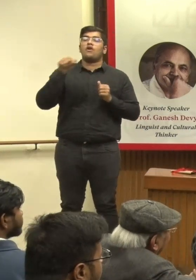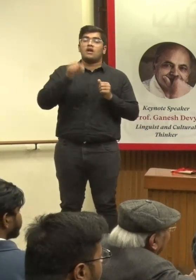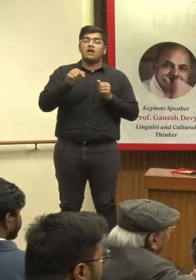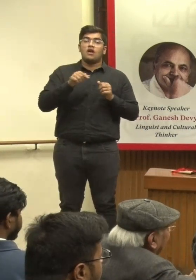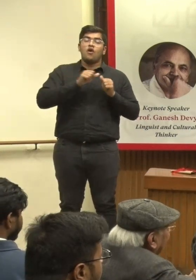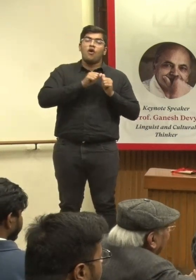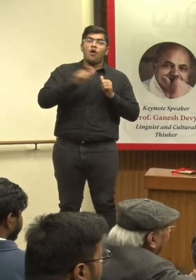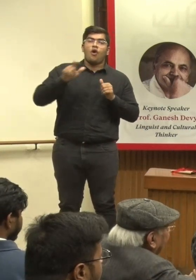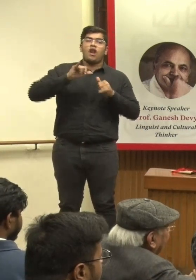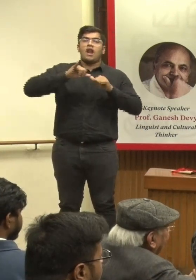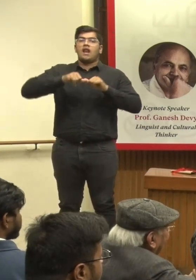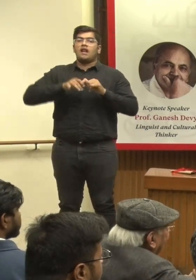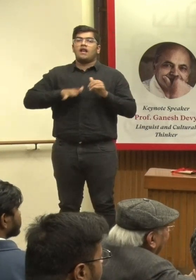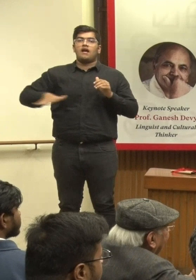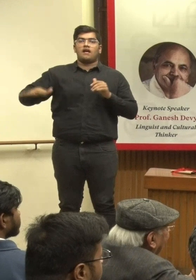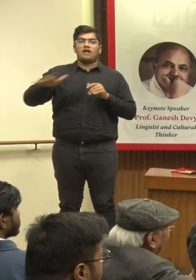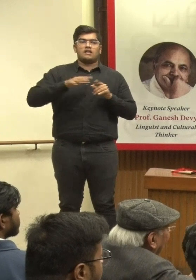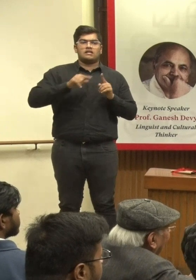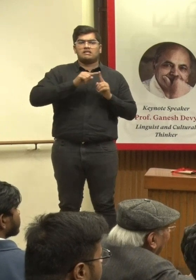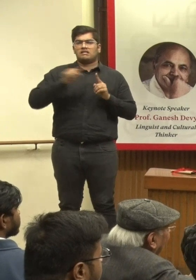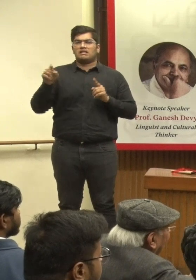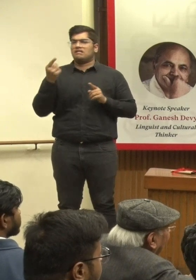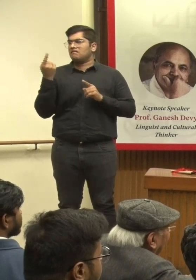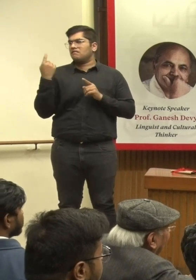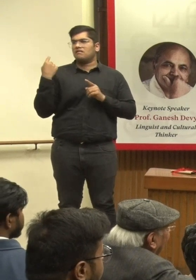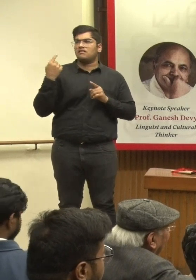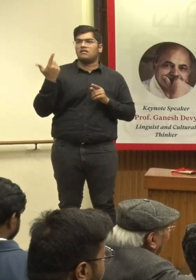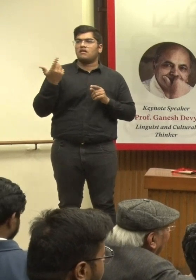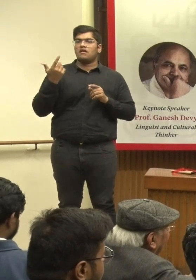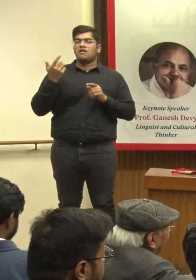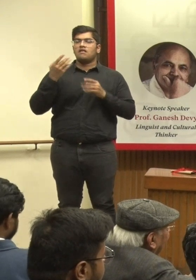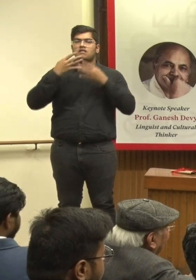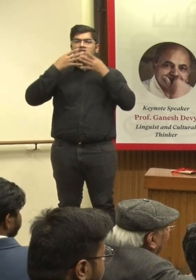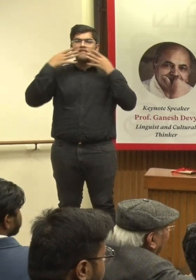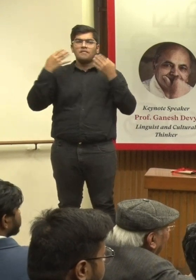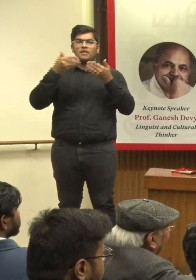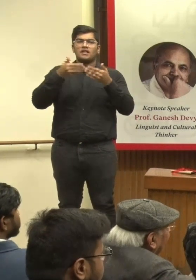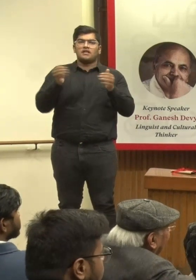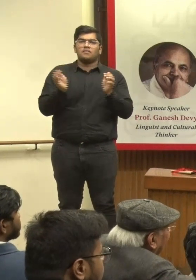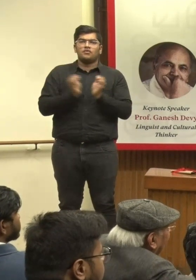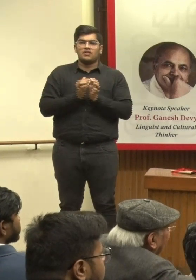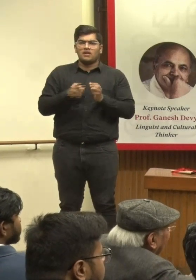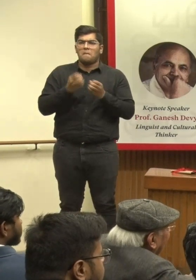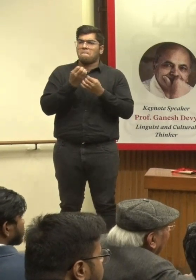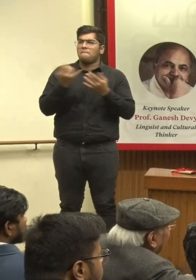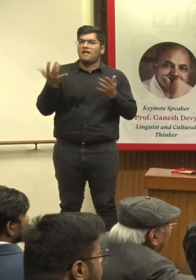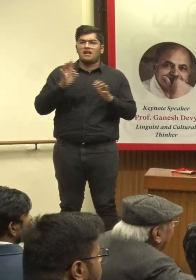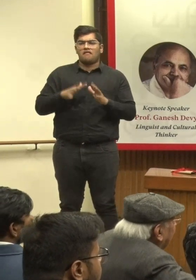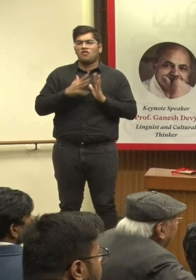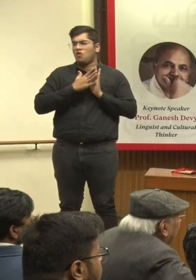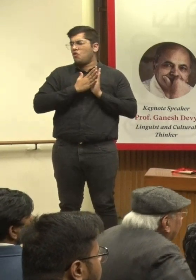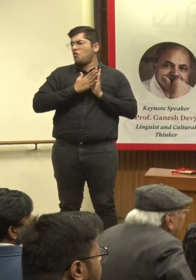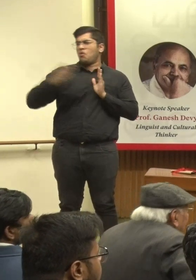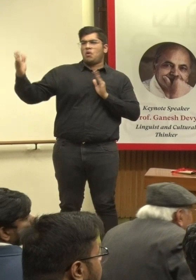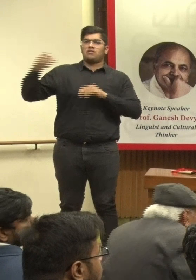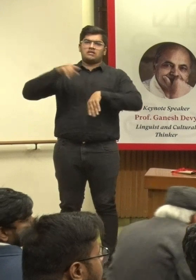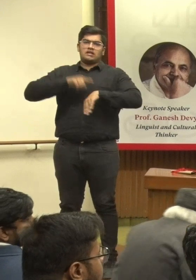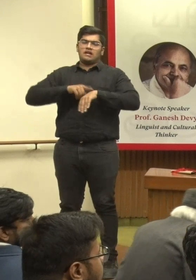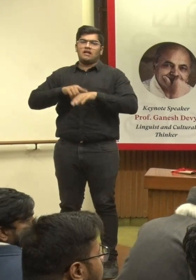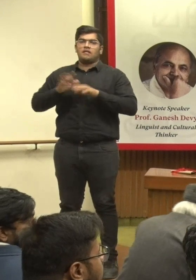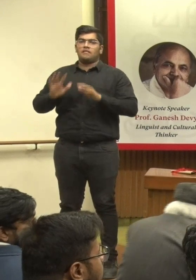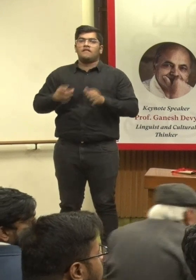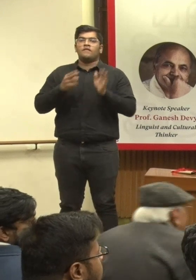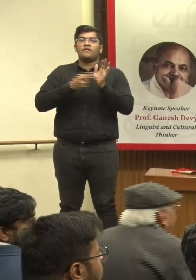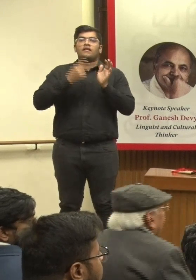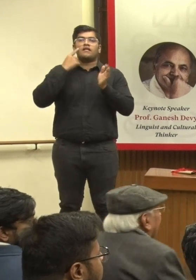belonged, I mean until yesterday, see some of the tribal communities have been here for a very long time. The Nehalis